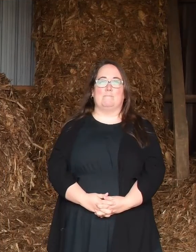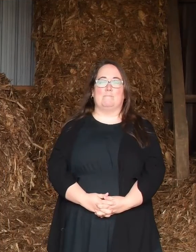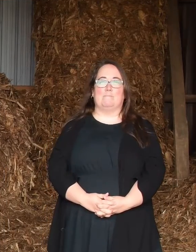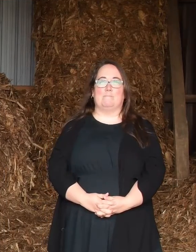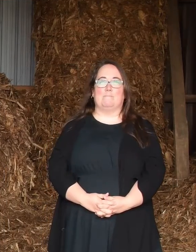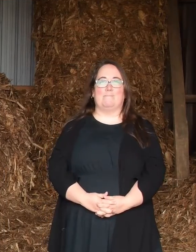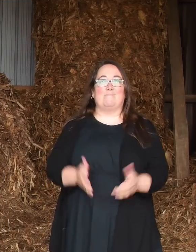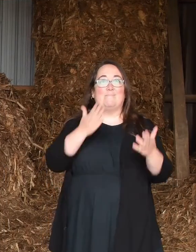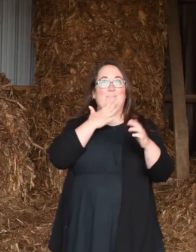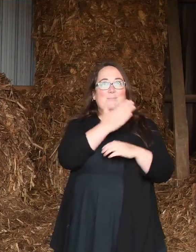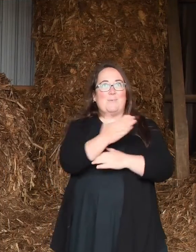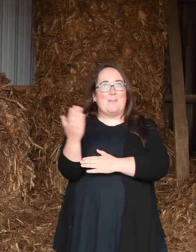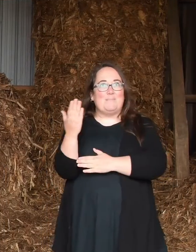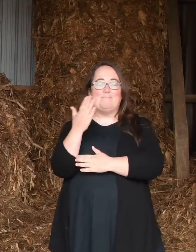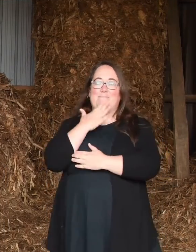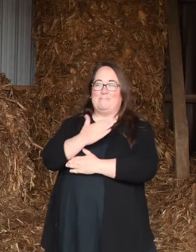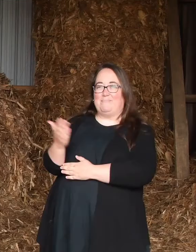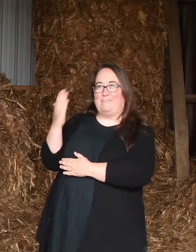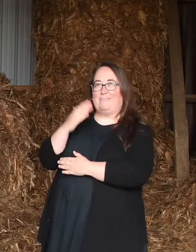Good morning.